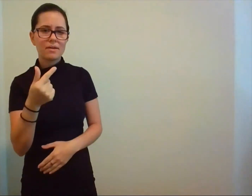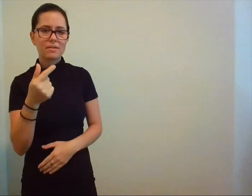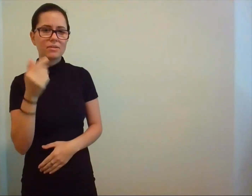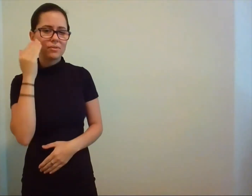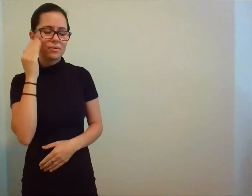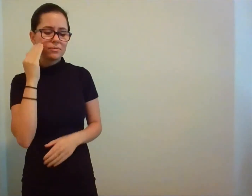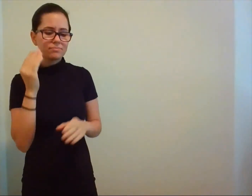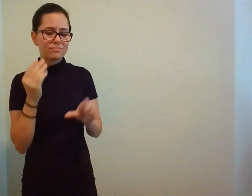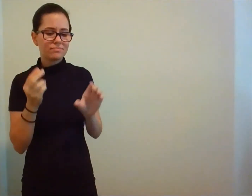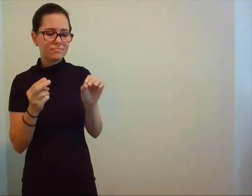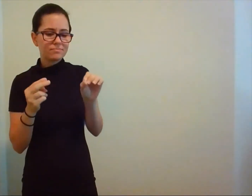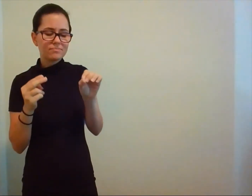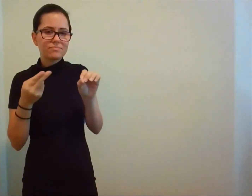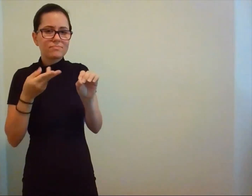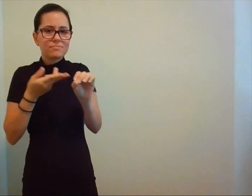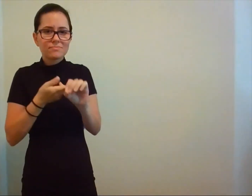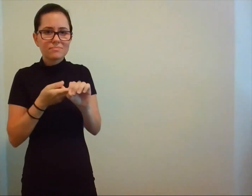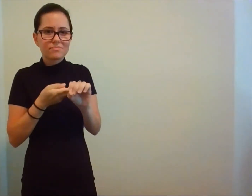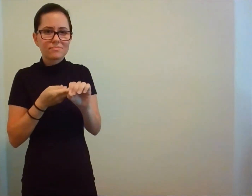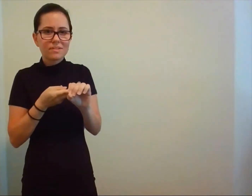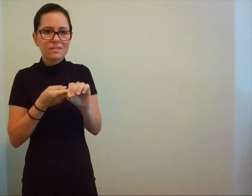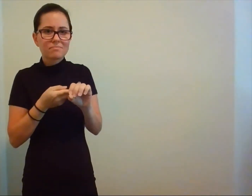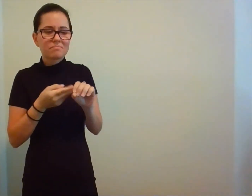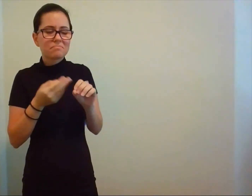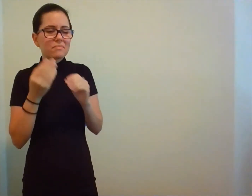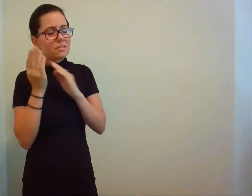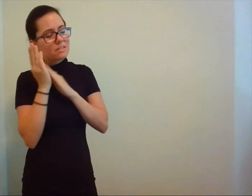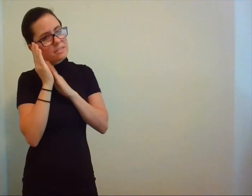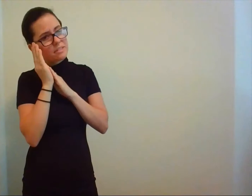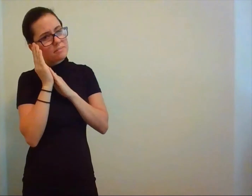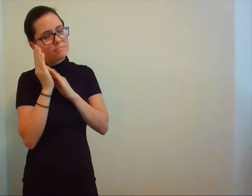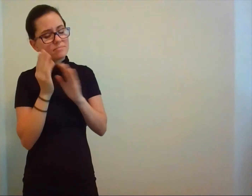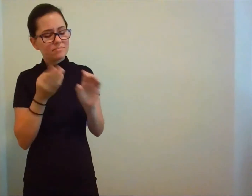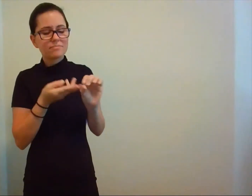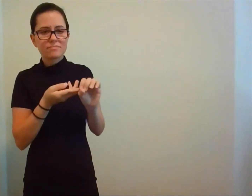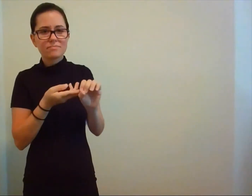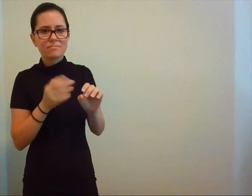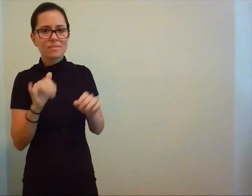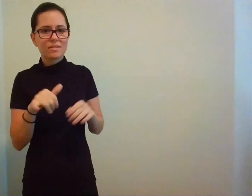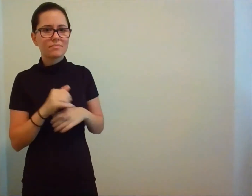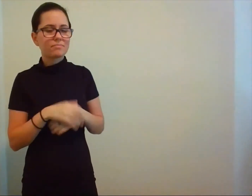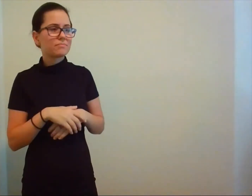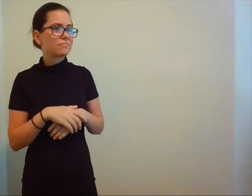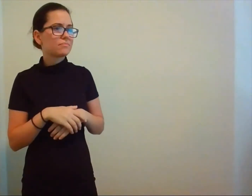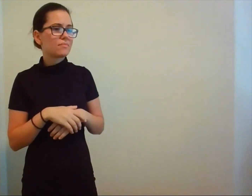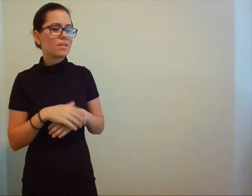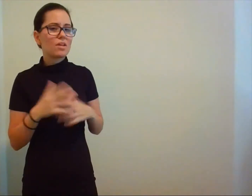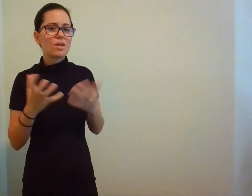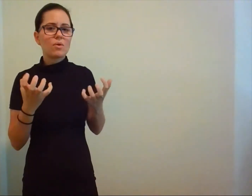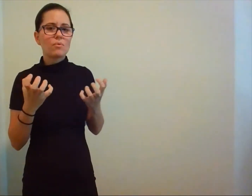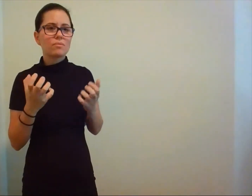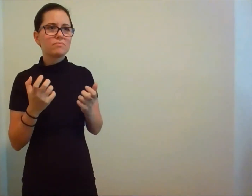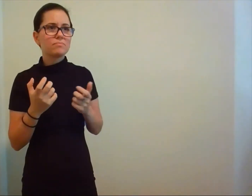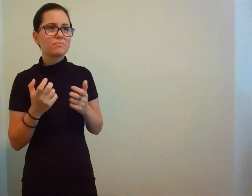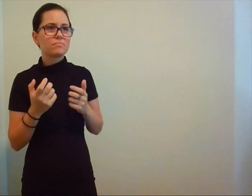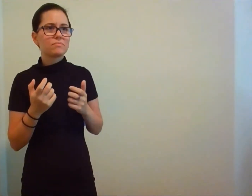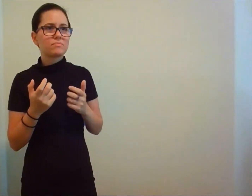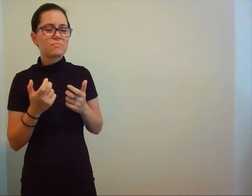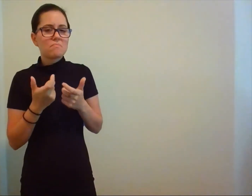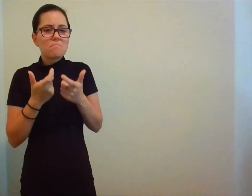been camping. I'm going to bring out my mummy bags. Because I'm for like beach sleeping? For just beach lounging. Like, even if I'm on the lounge chairs or